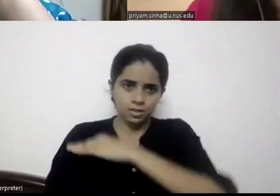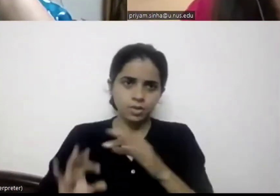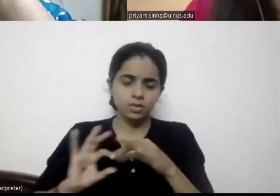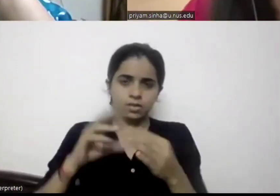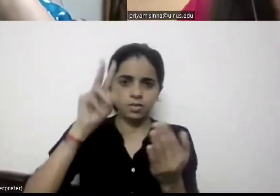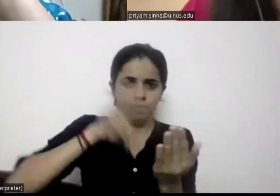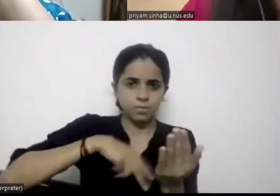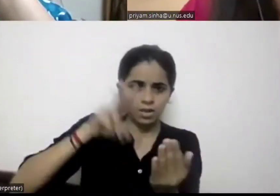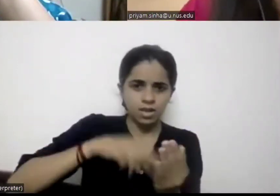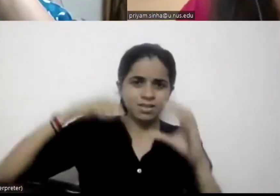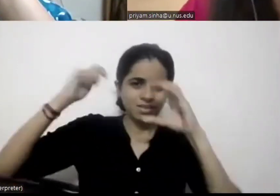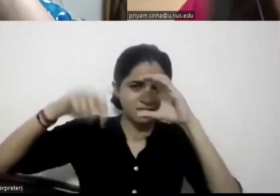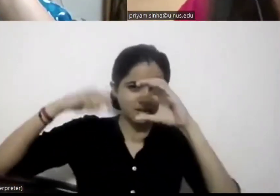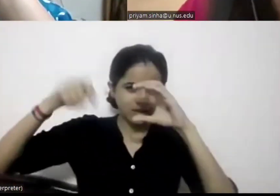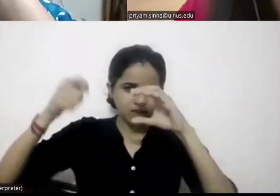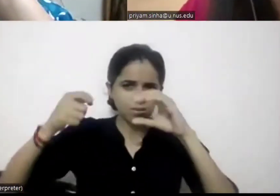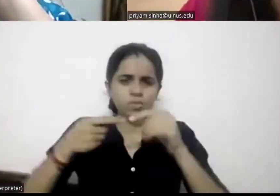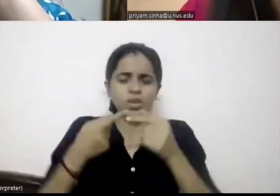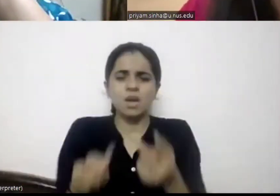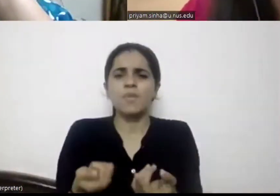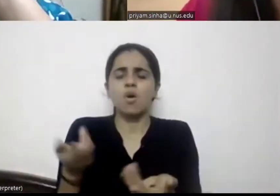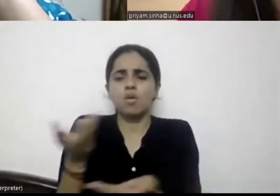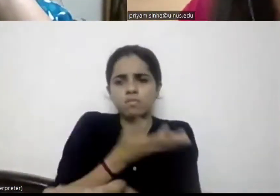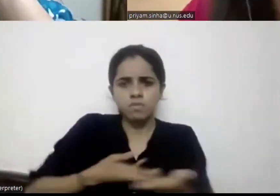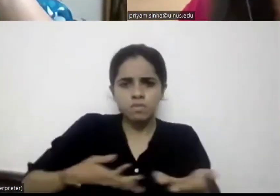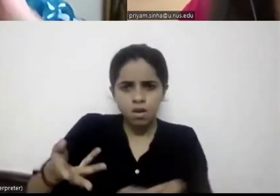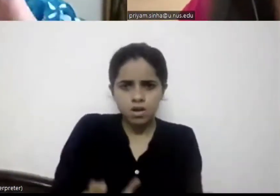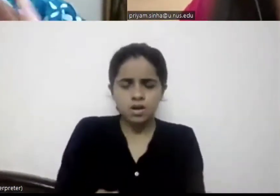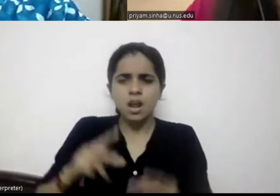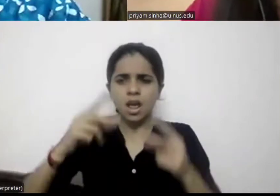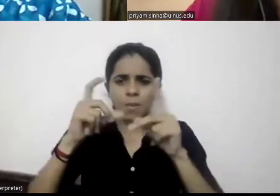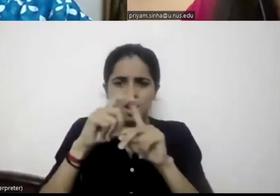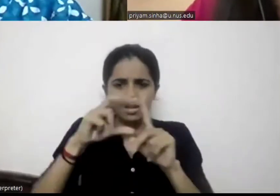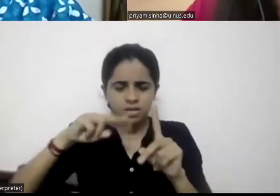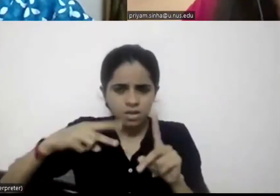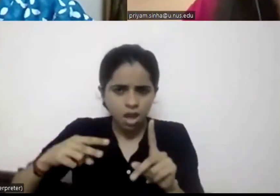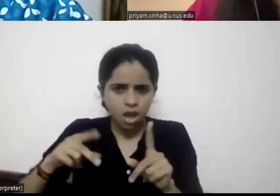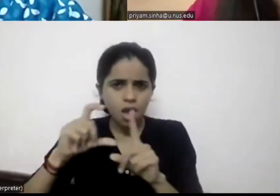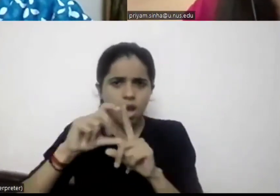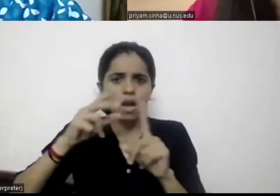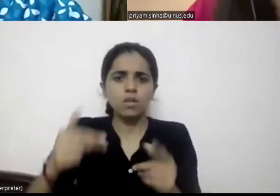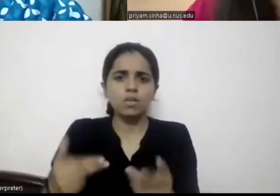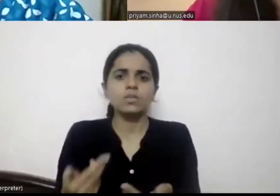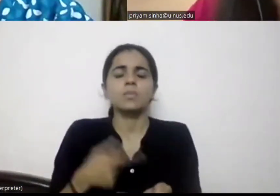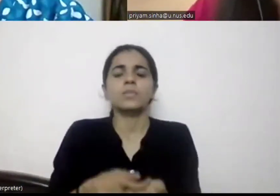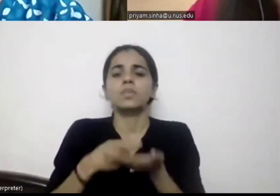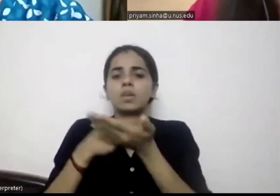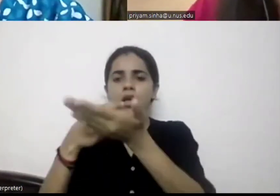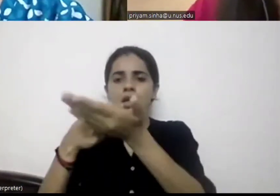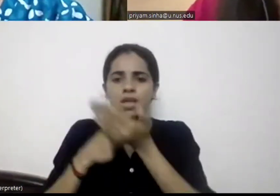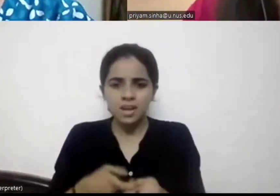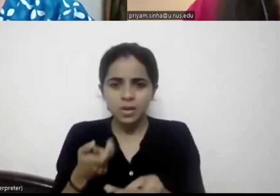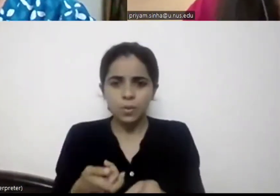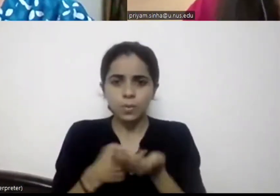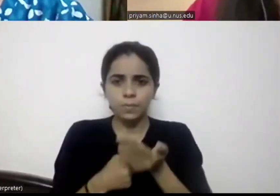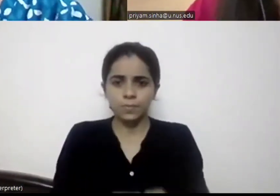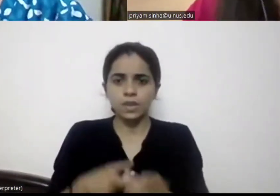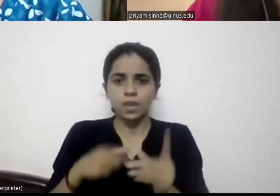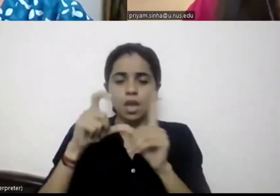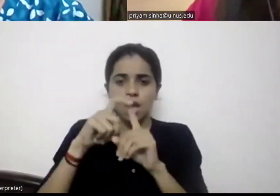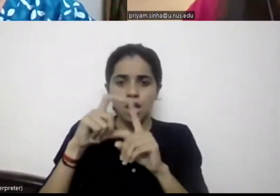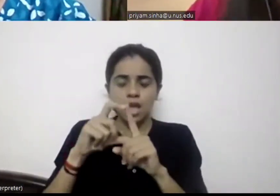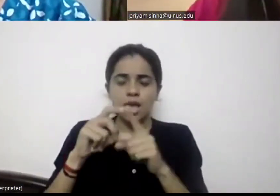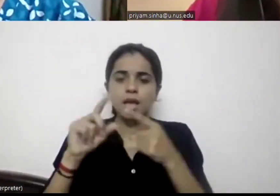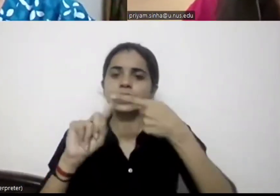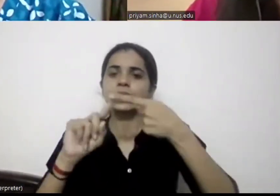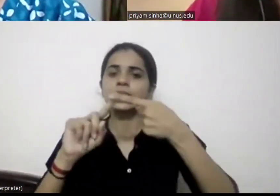studies and cinema as a space of discussion and dialogue, I would request that you can probably drop us the